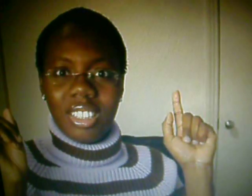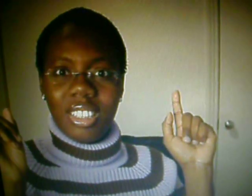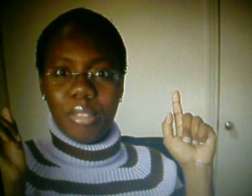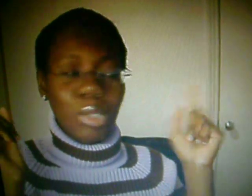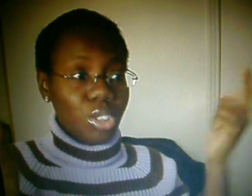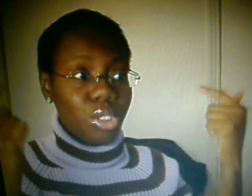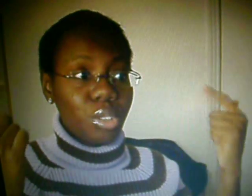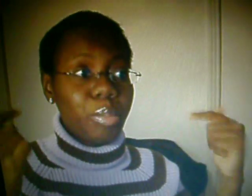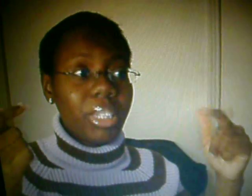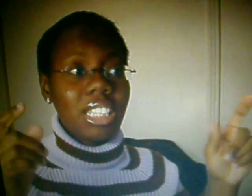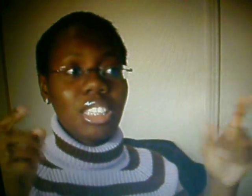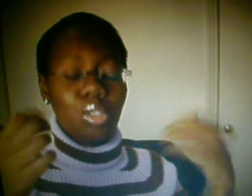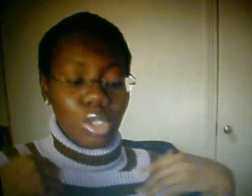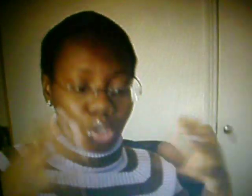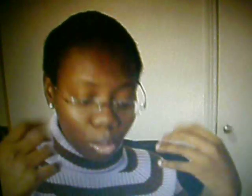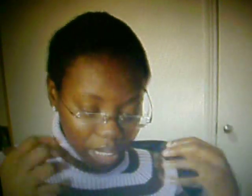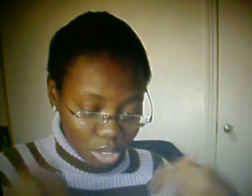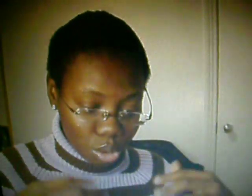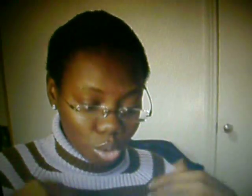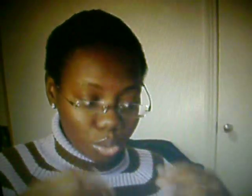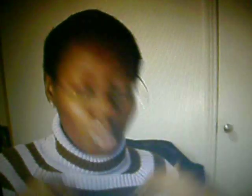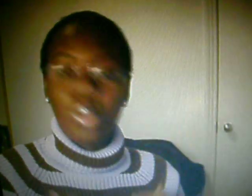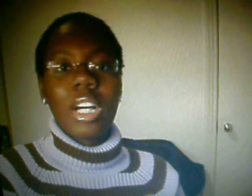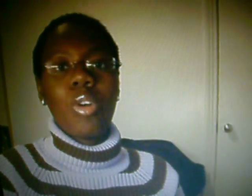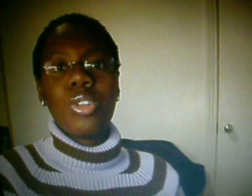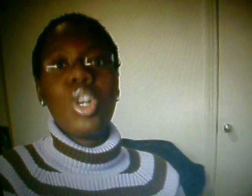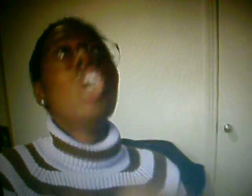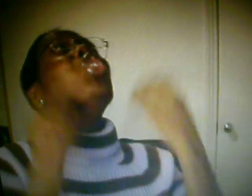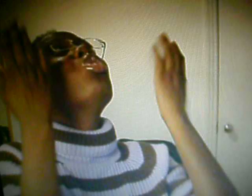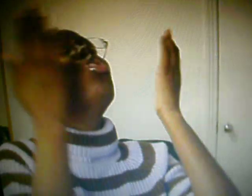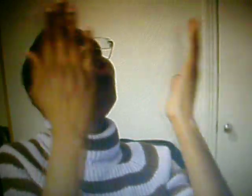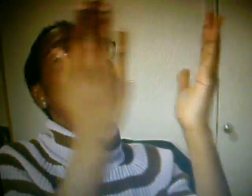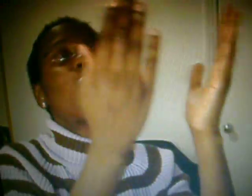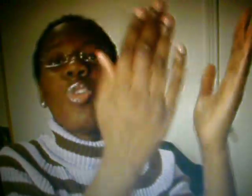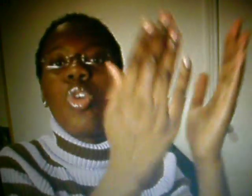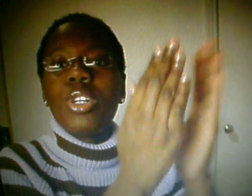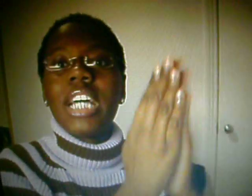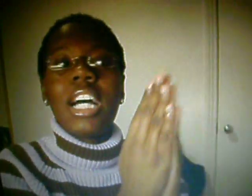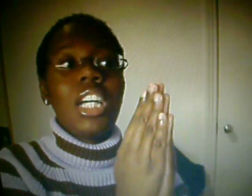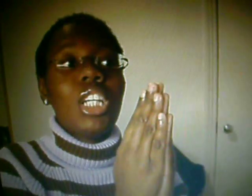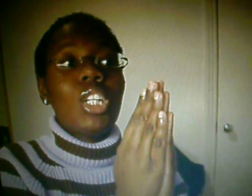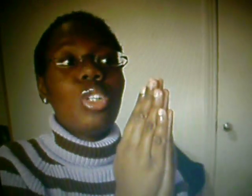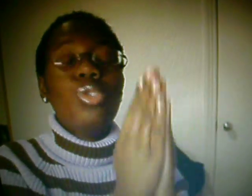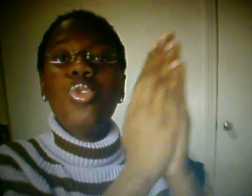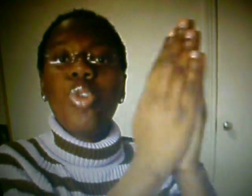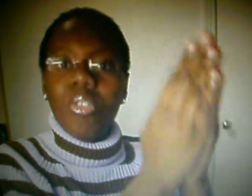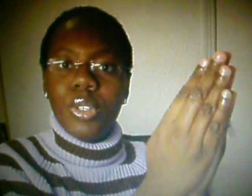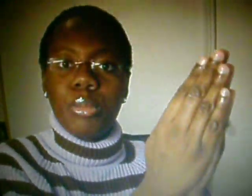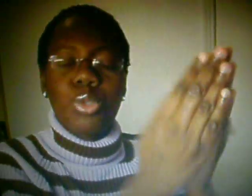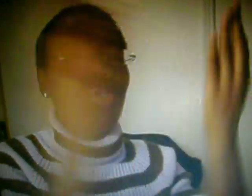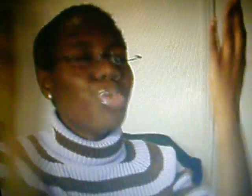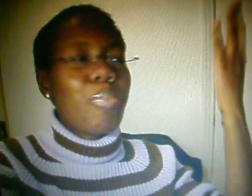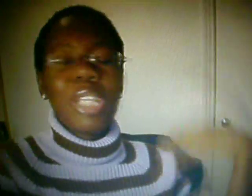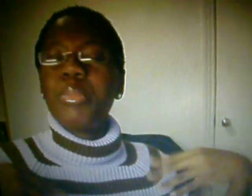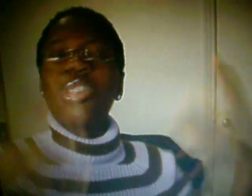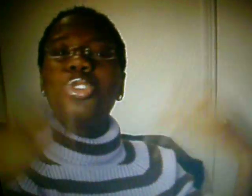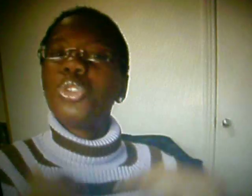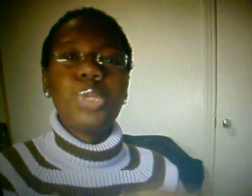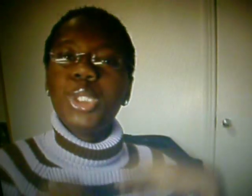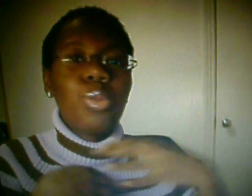Because your repentance is something you are doing of your own accord. Just to show God that you love Him. So you repent because you truly don't want